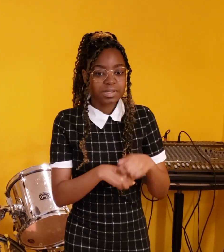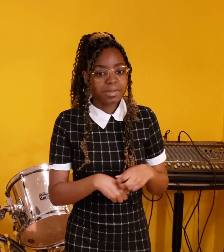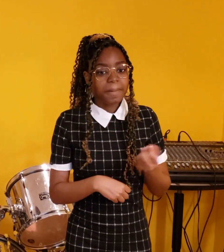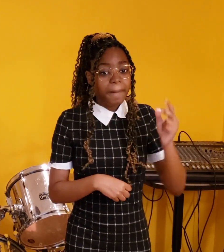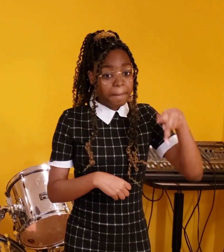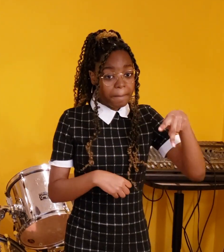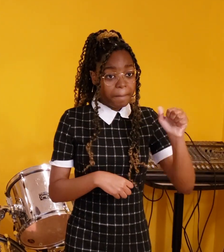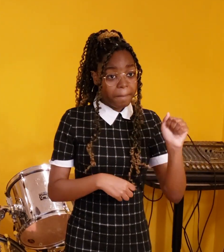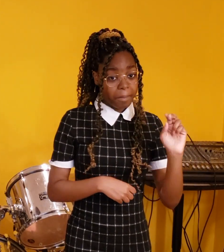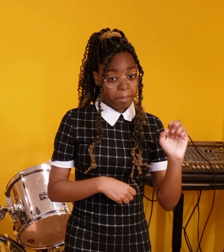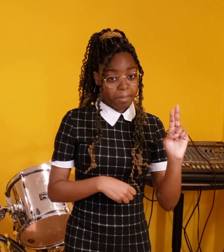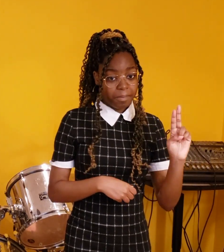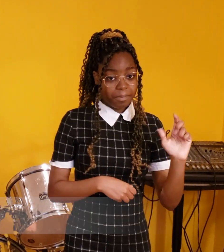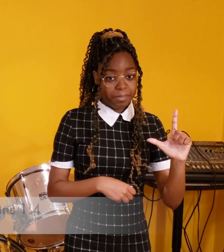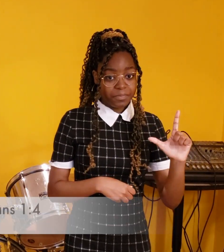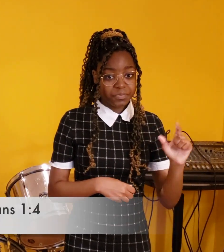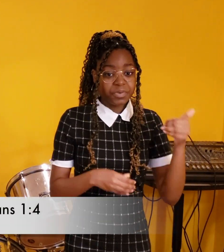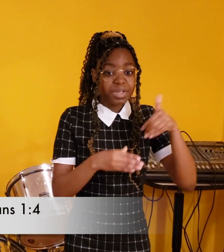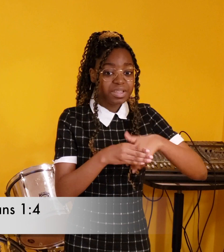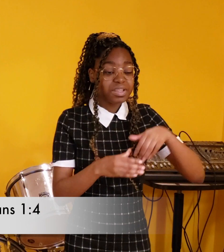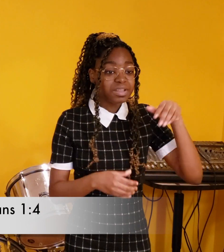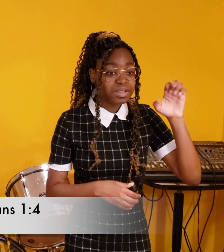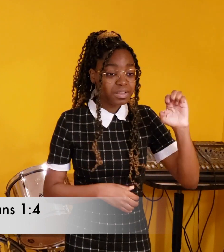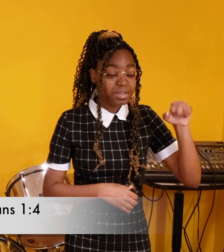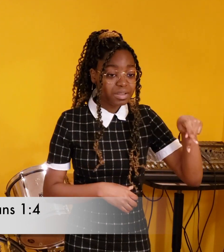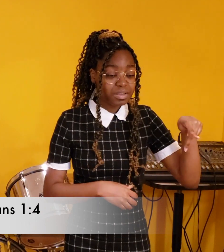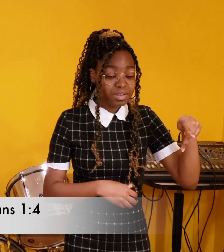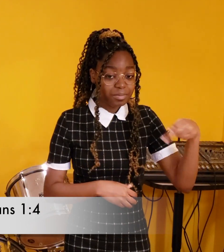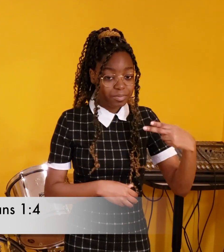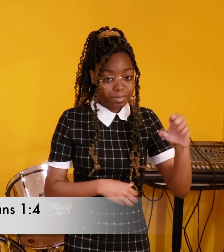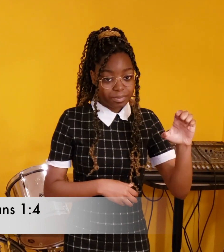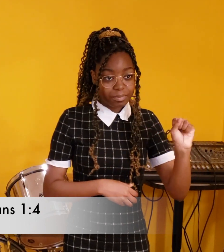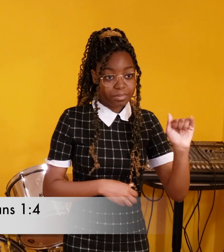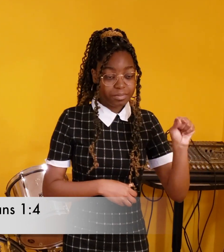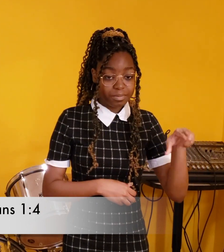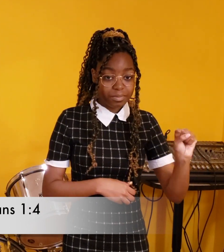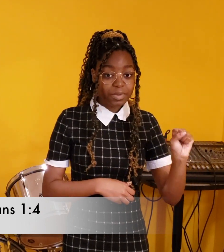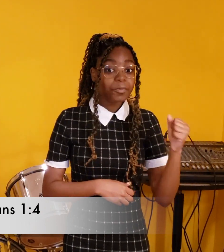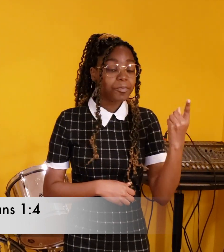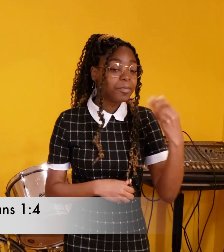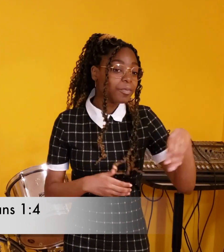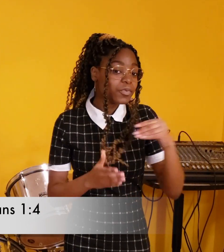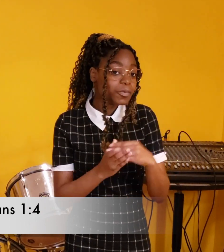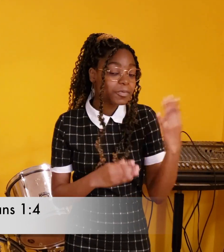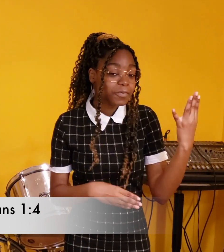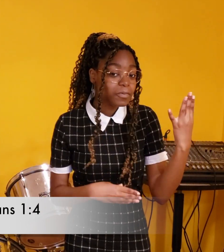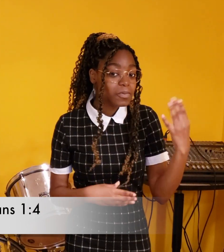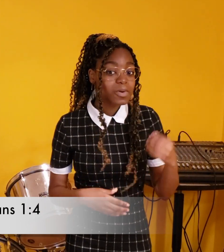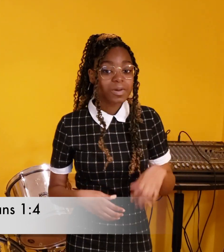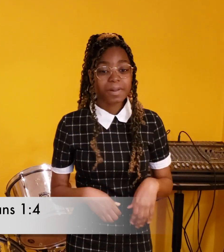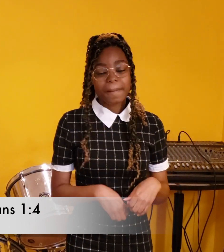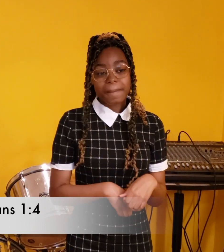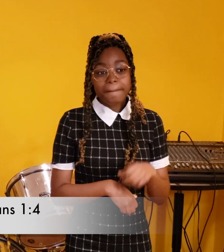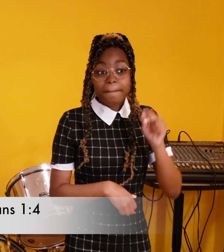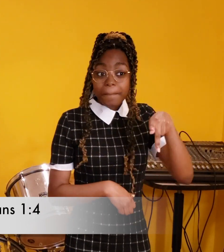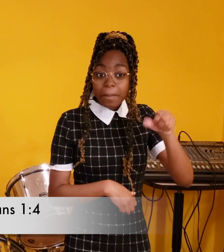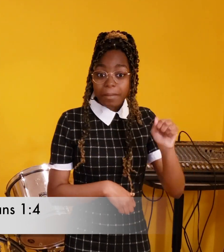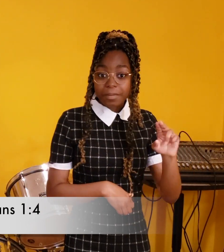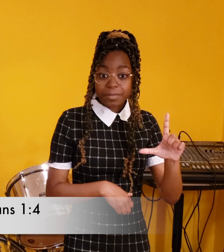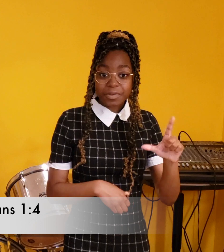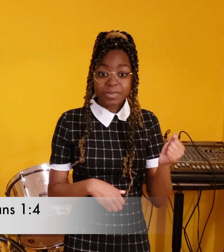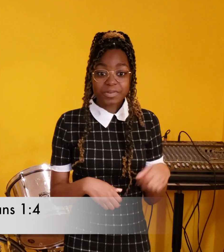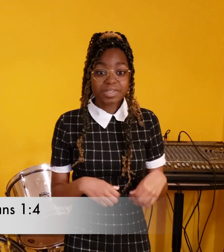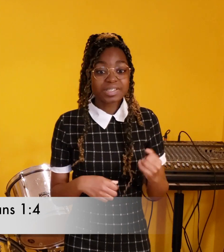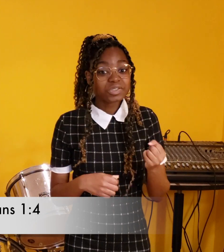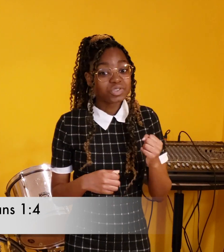Ephesians 1 verse 4. Ephesians 1 verse 4, look at what Paul wrote. Paul wrote, "According as